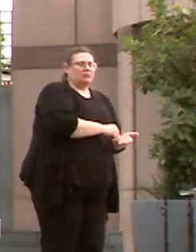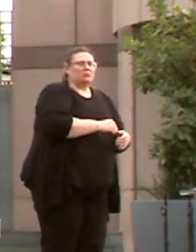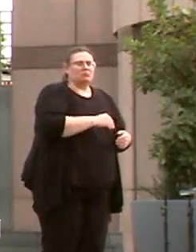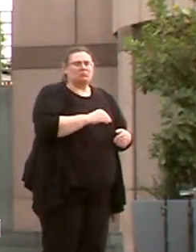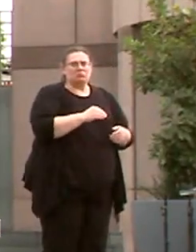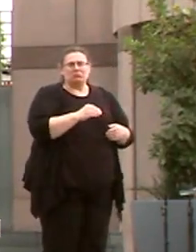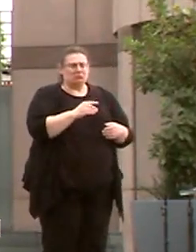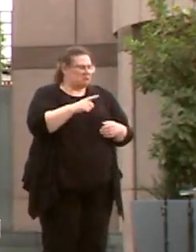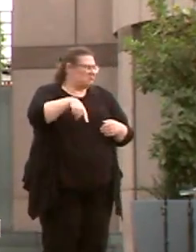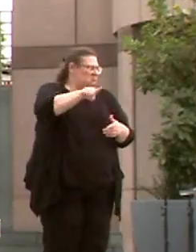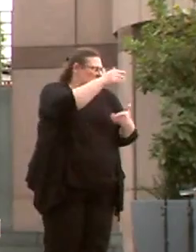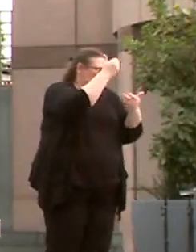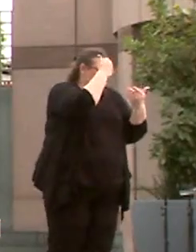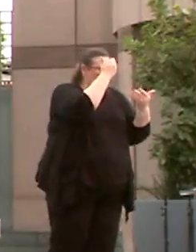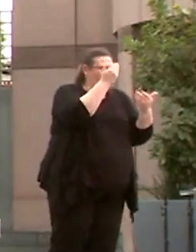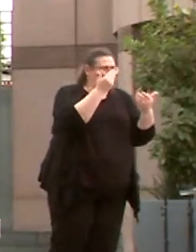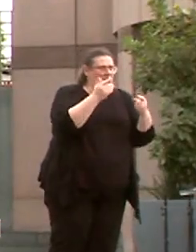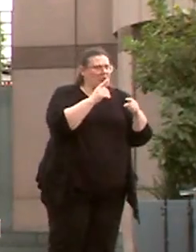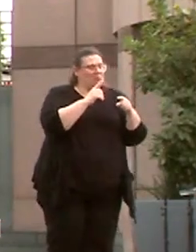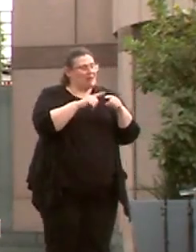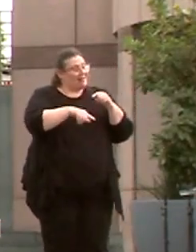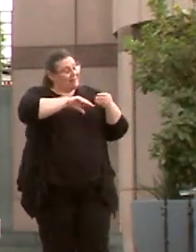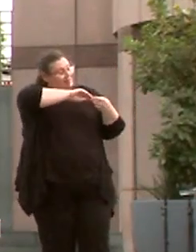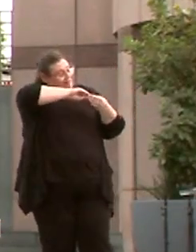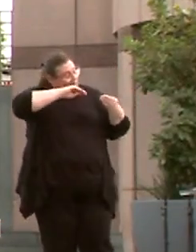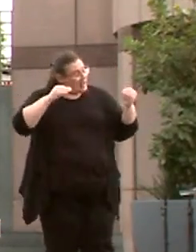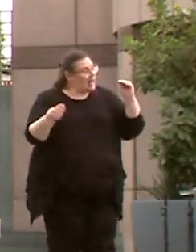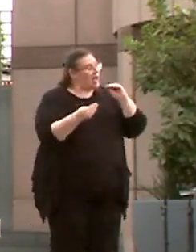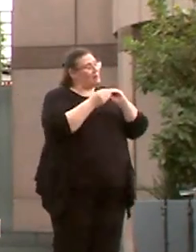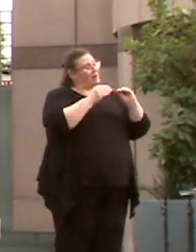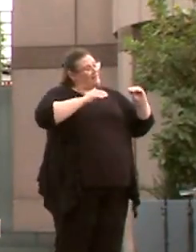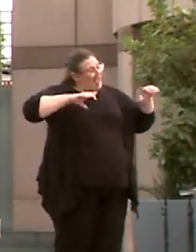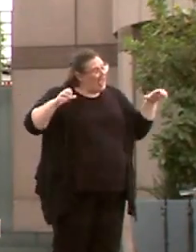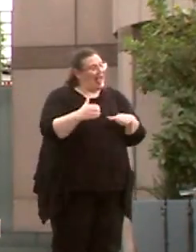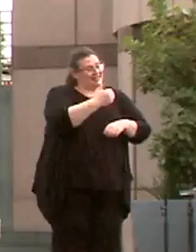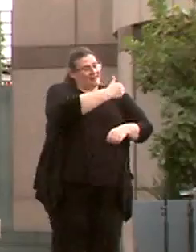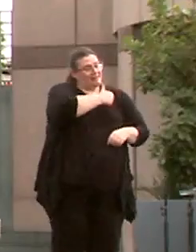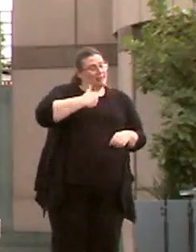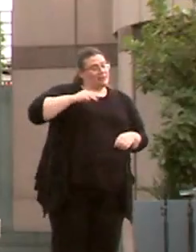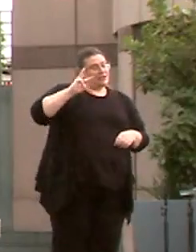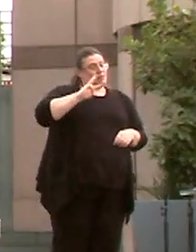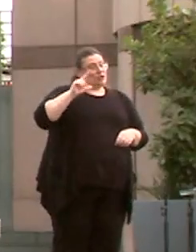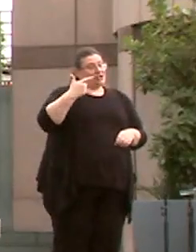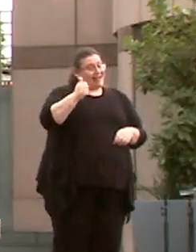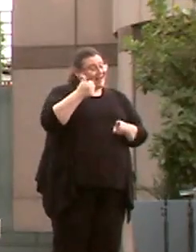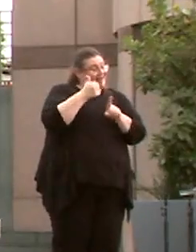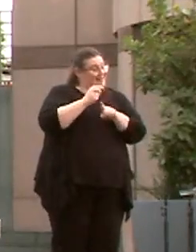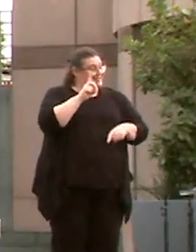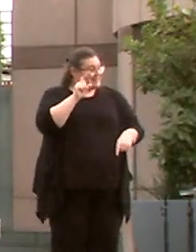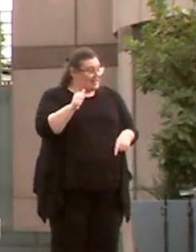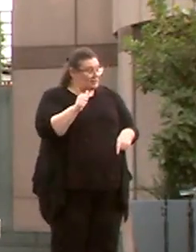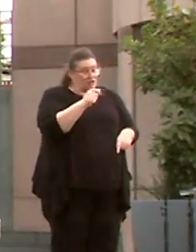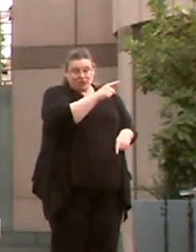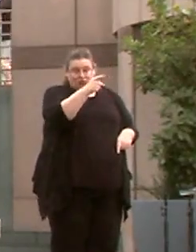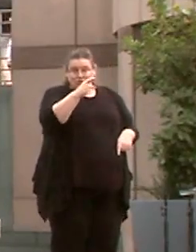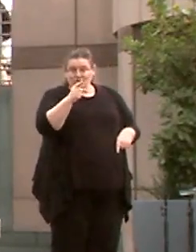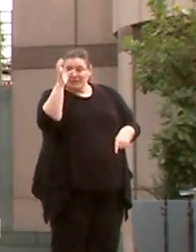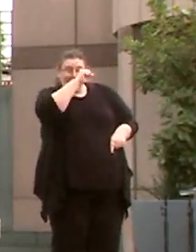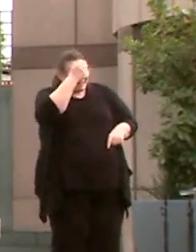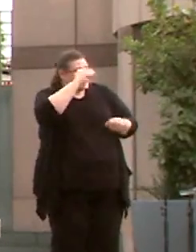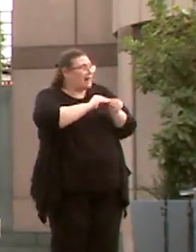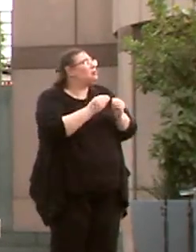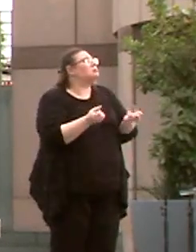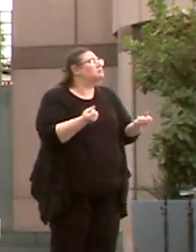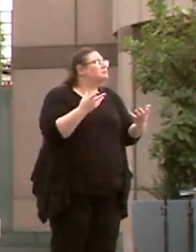know if anybody knows the sheer number of active members in the WGA who are disabled. Does anybody want to take a